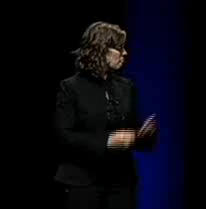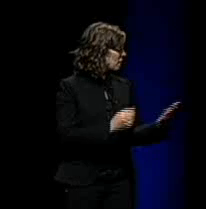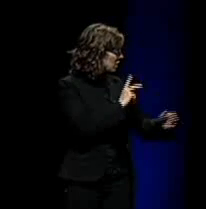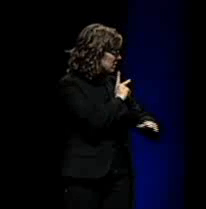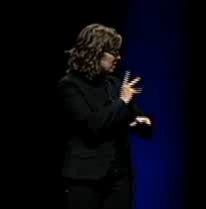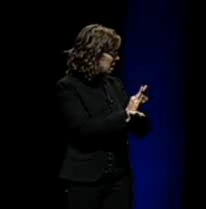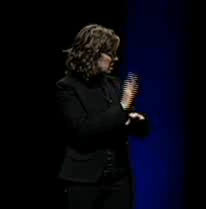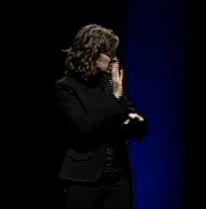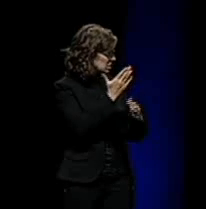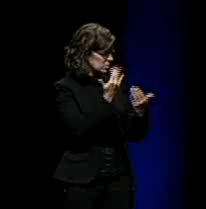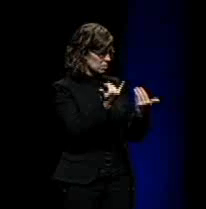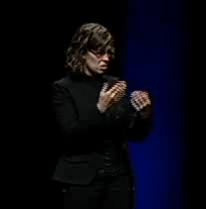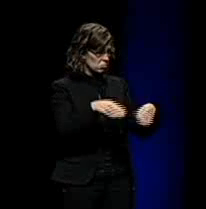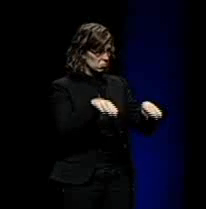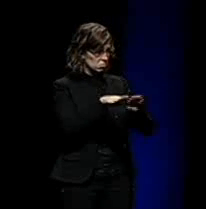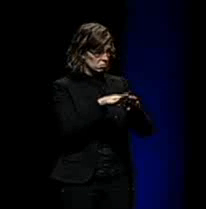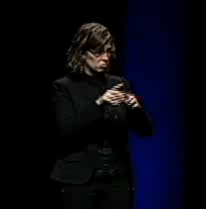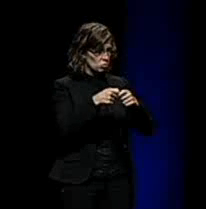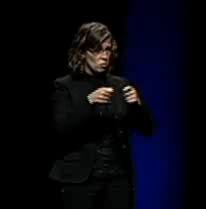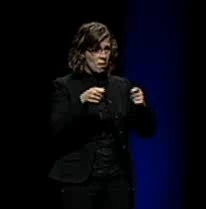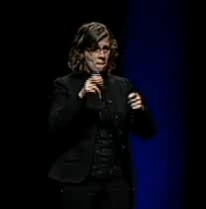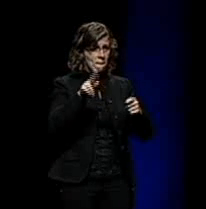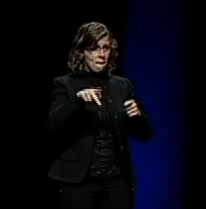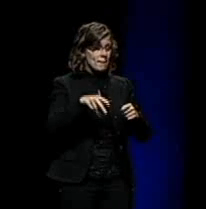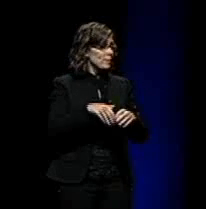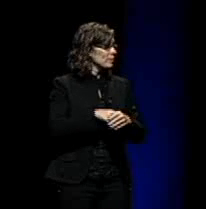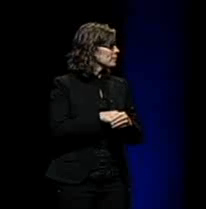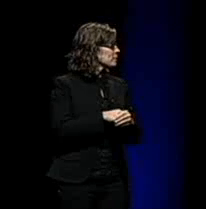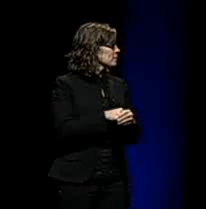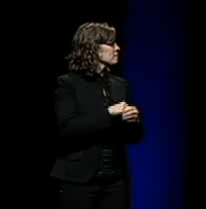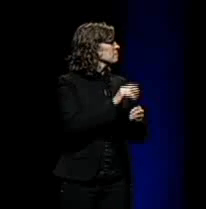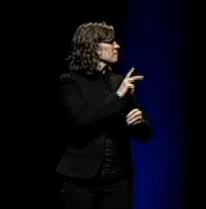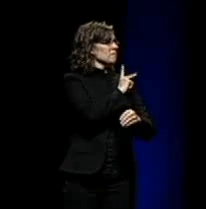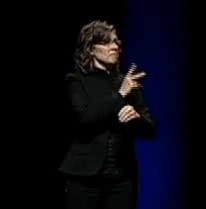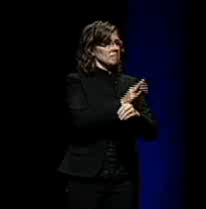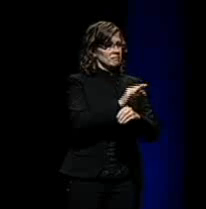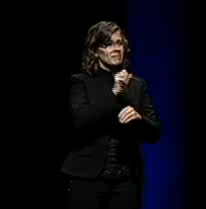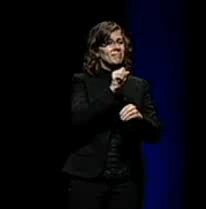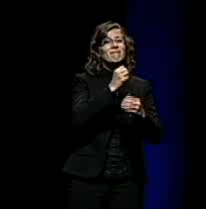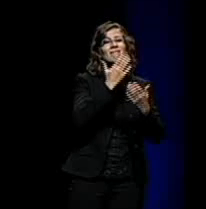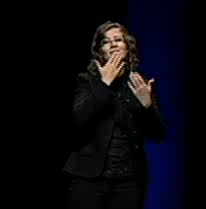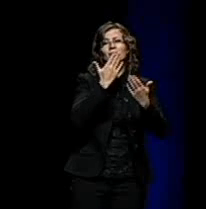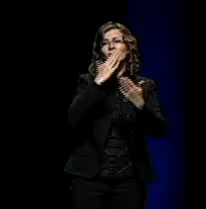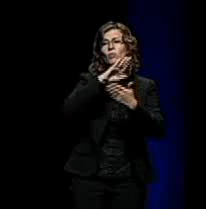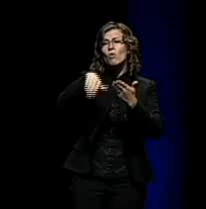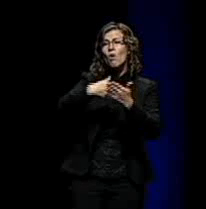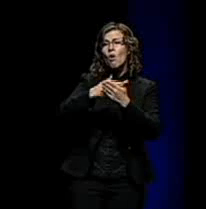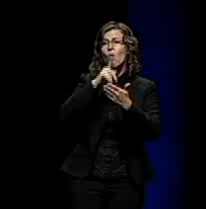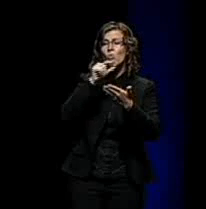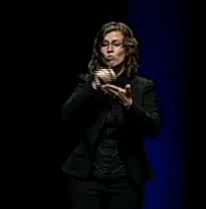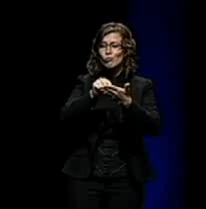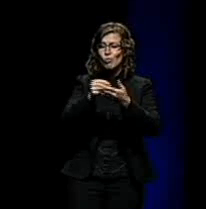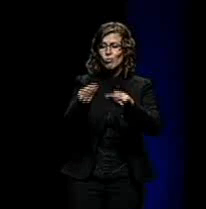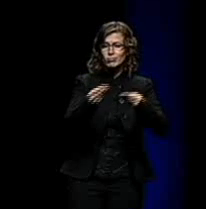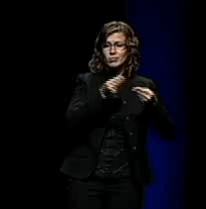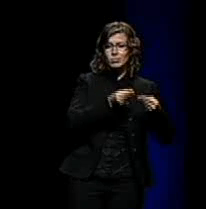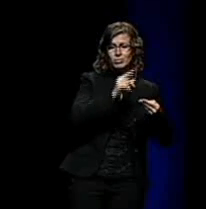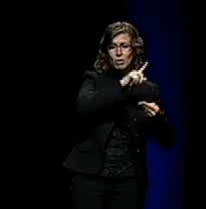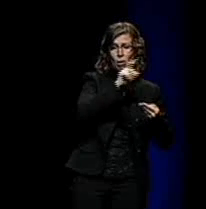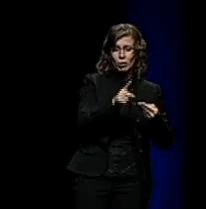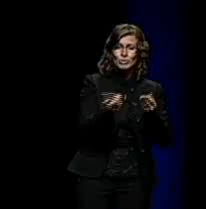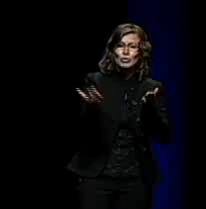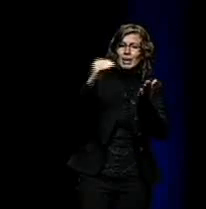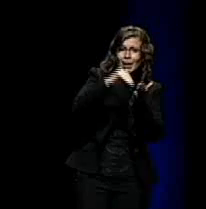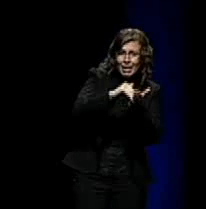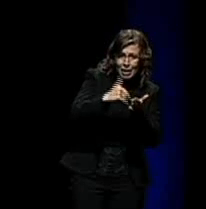Kelly? Well, I just wanted to say thank you to everyone for submitting questions, and just say again that we will